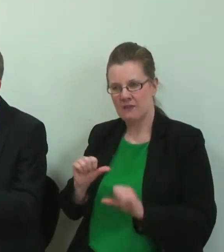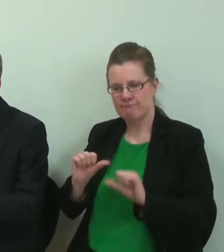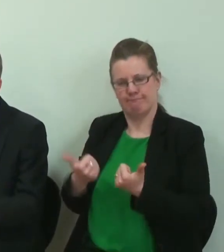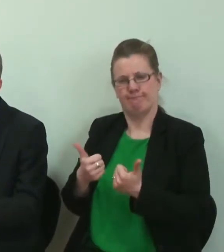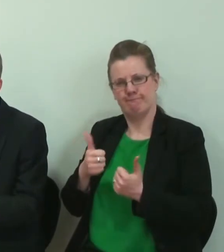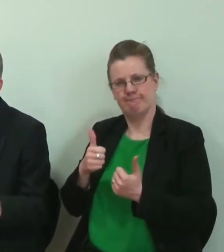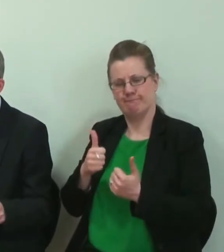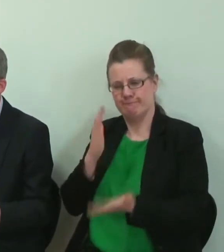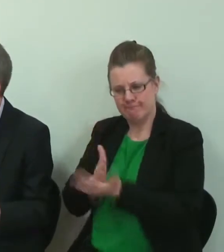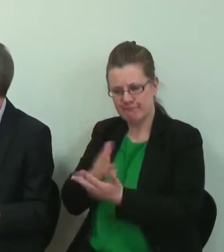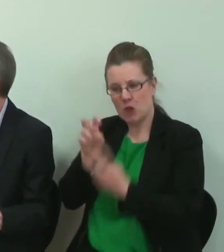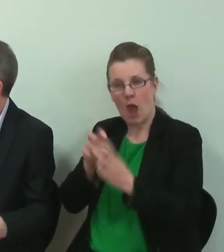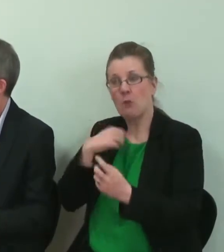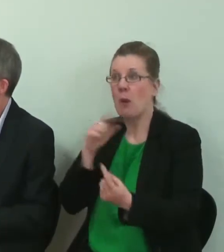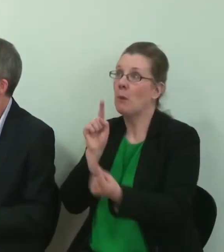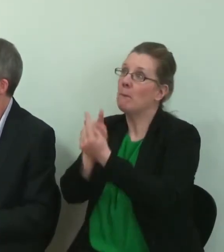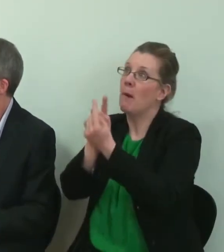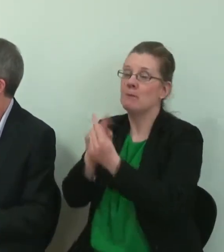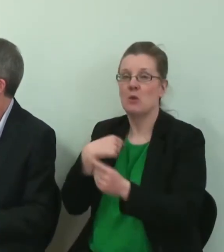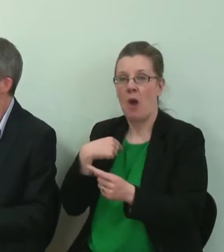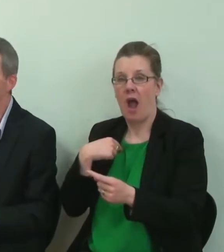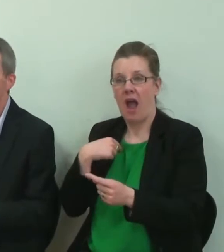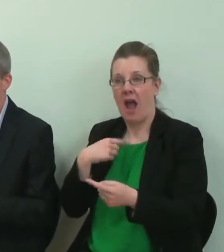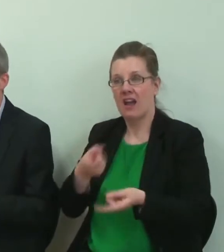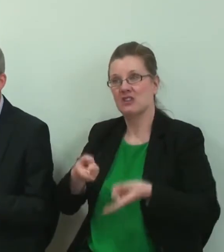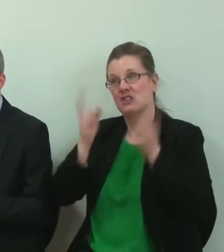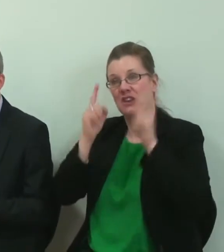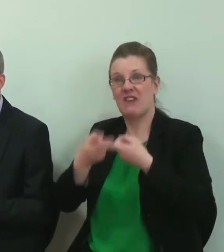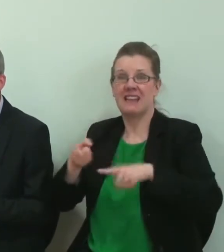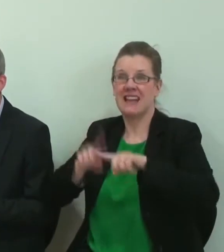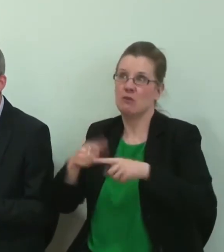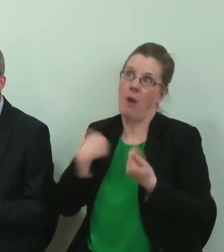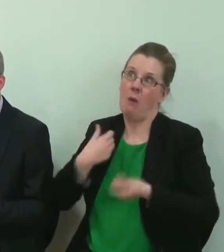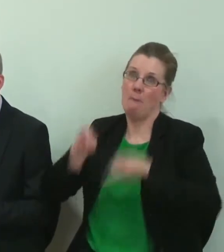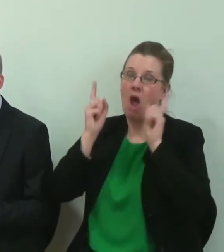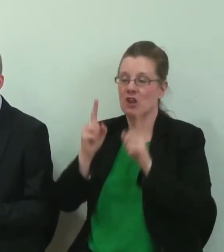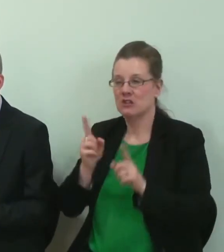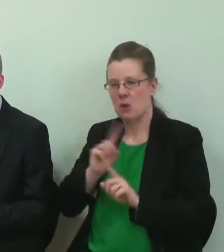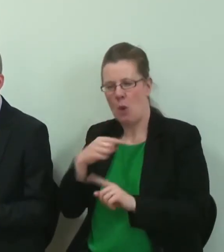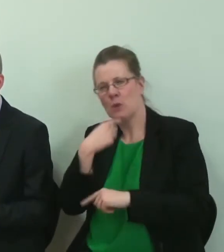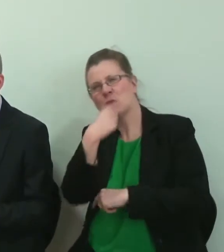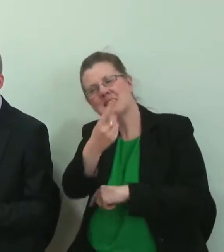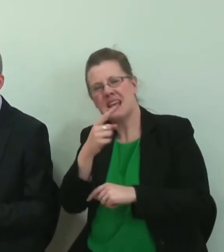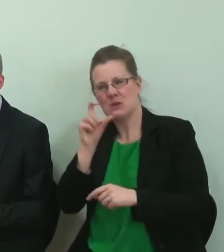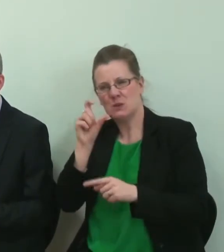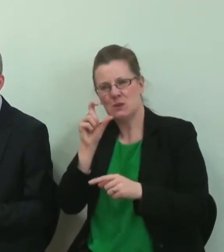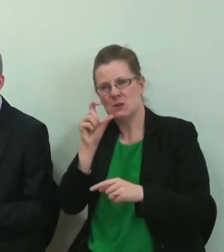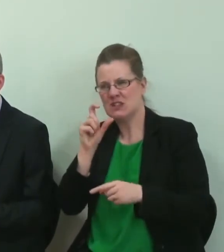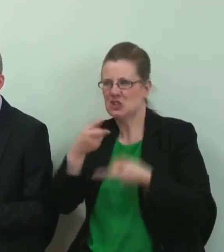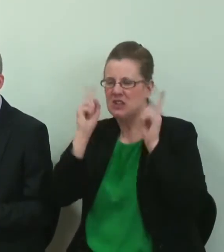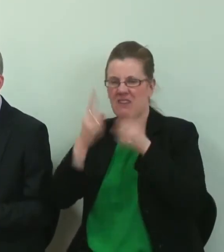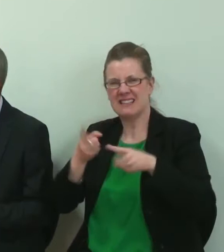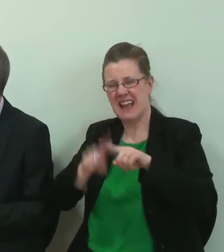we bump into our CEO or our boss. Yeah. And so it's basically, what would you say to your CEO? You've got 1 minute with